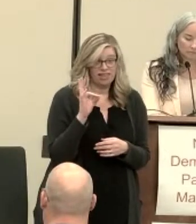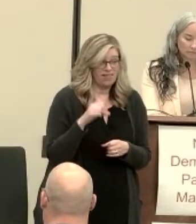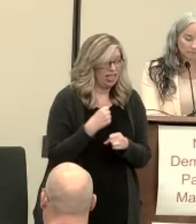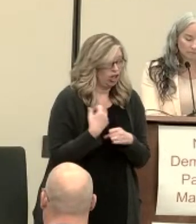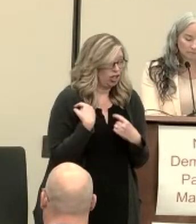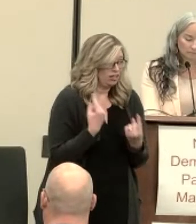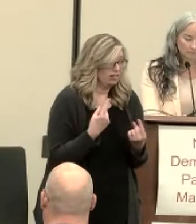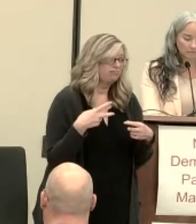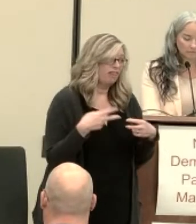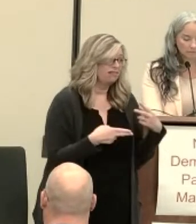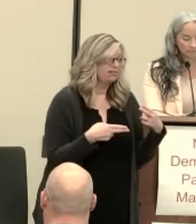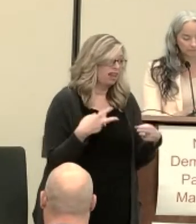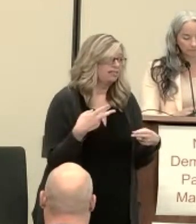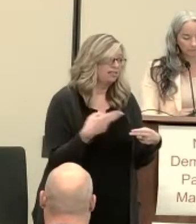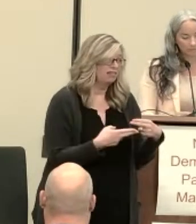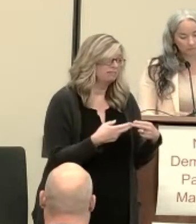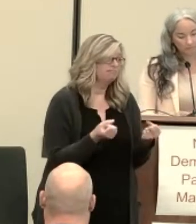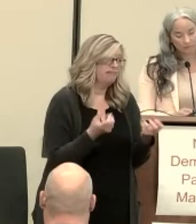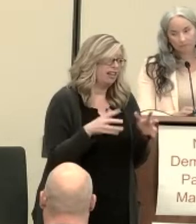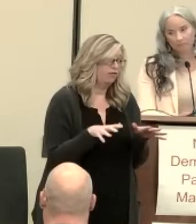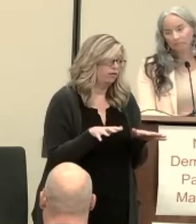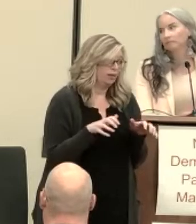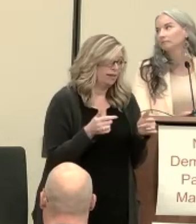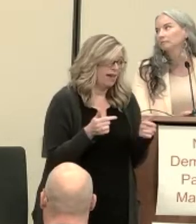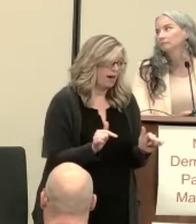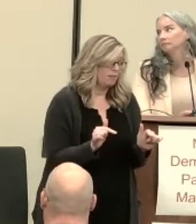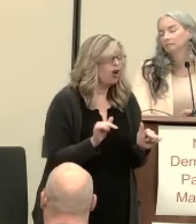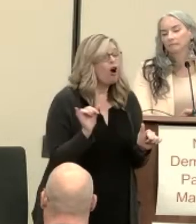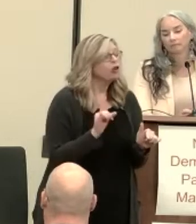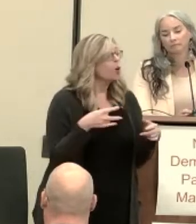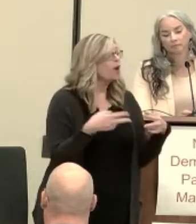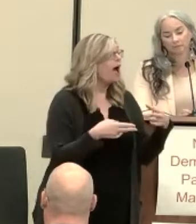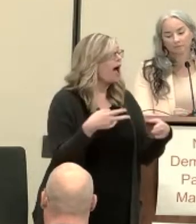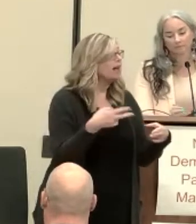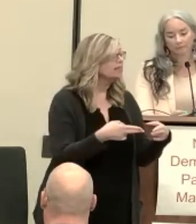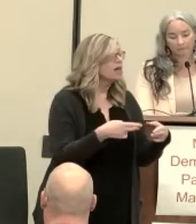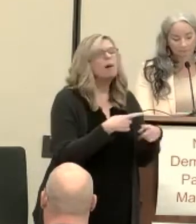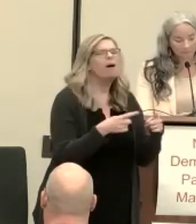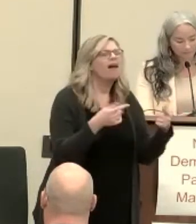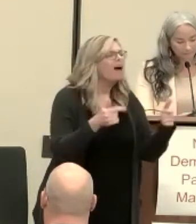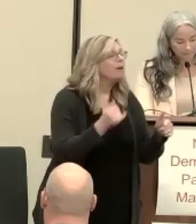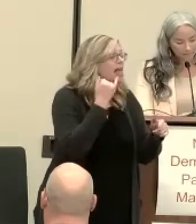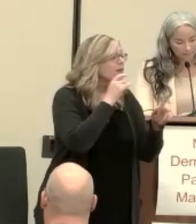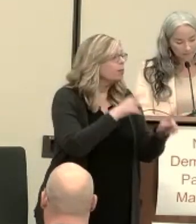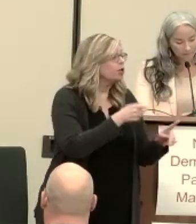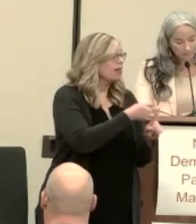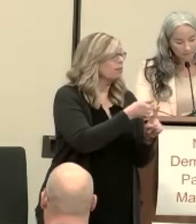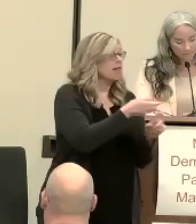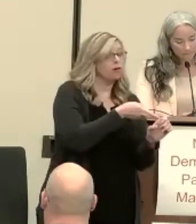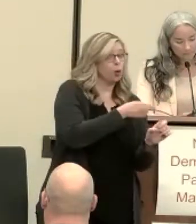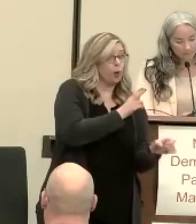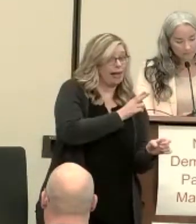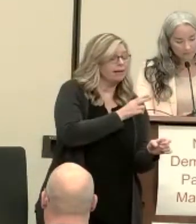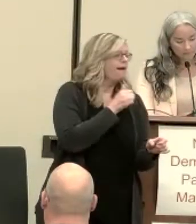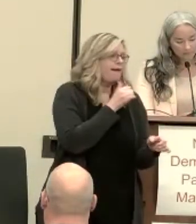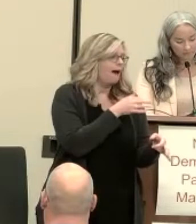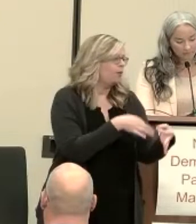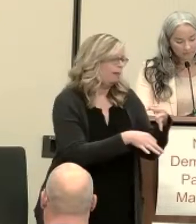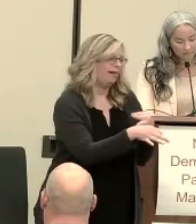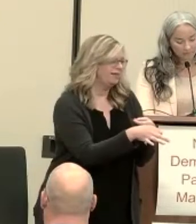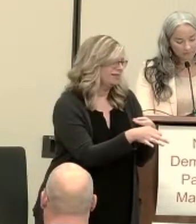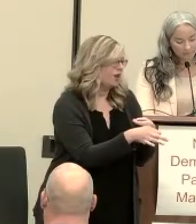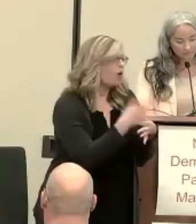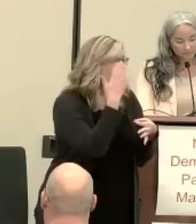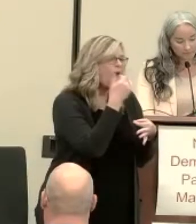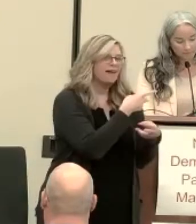were a lot of cuts and freezes and a lot of cuts by attrition, which just meant that if somebody quit or left, they weren't replaced as a way of saving